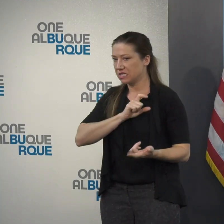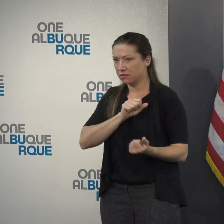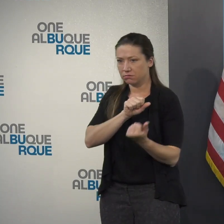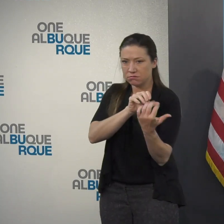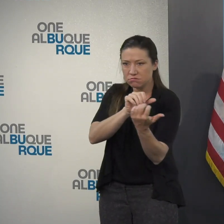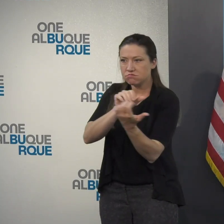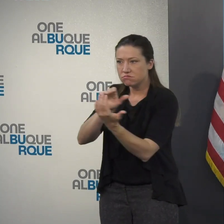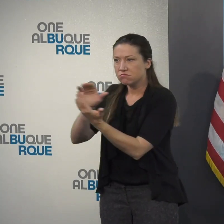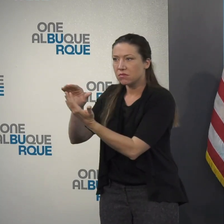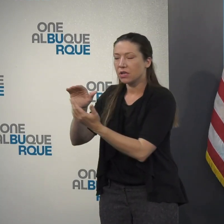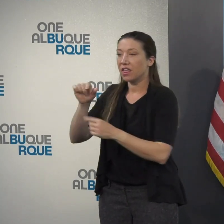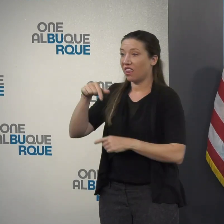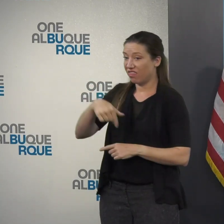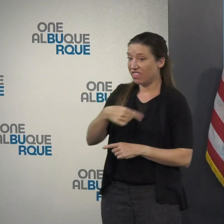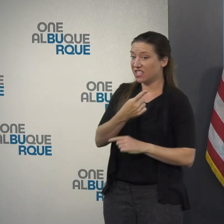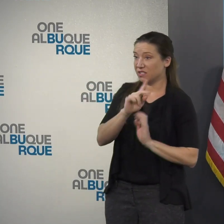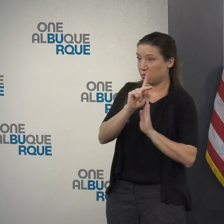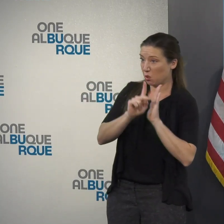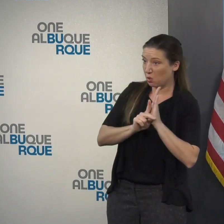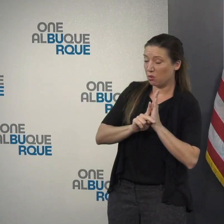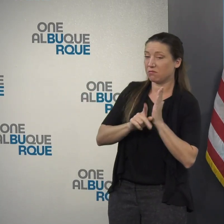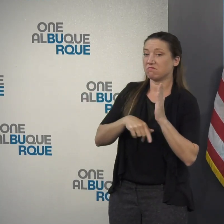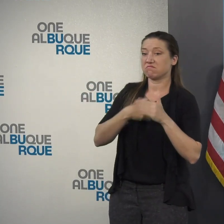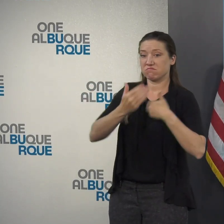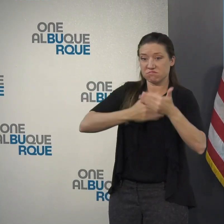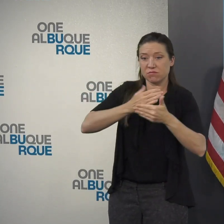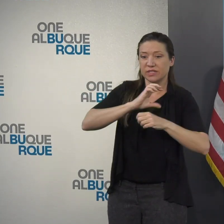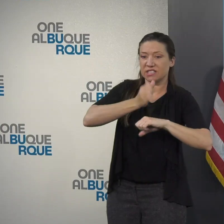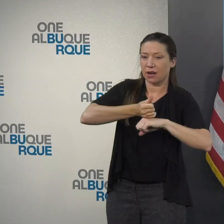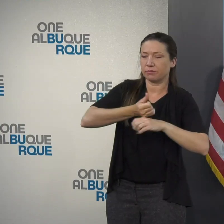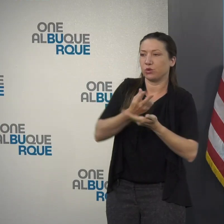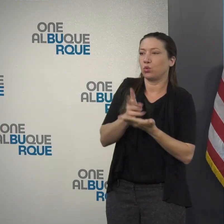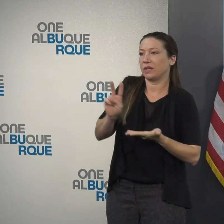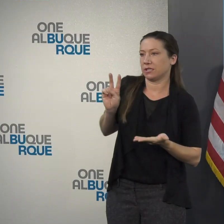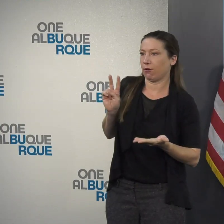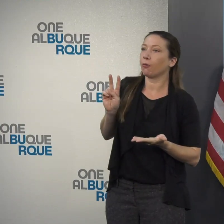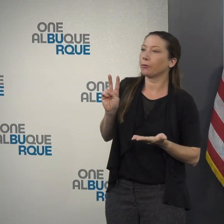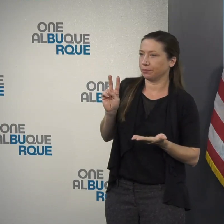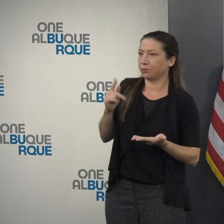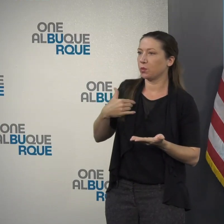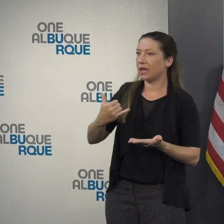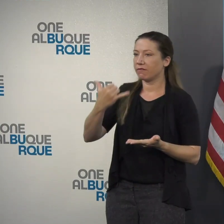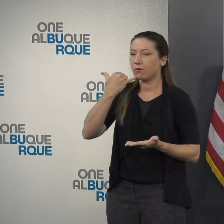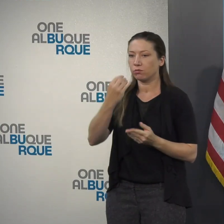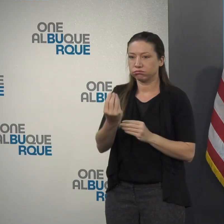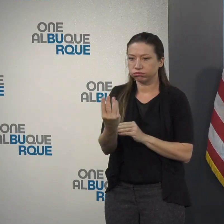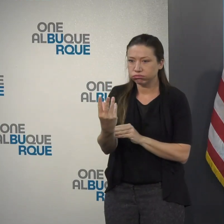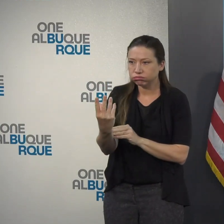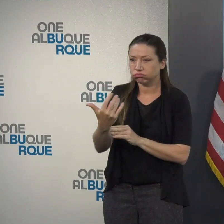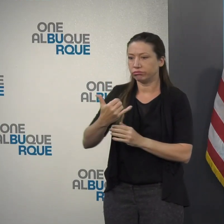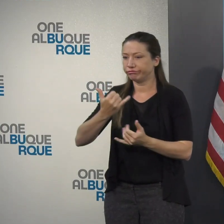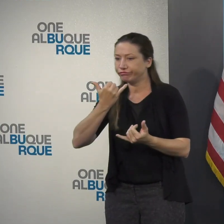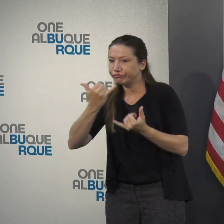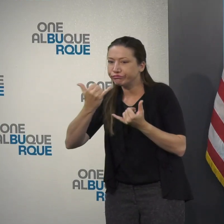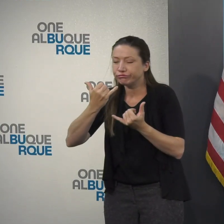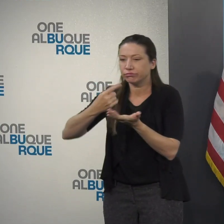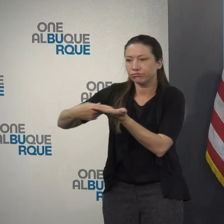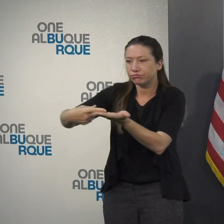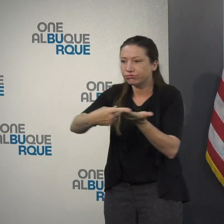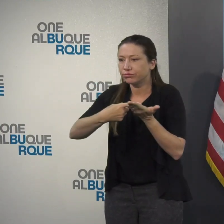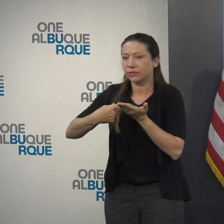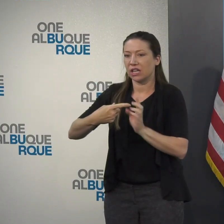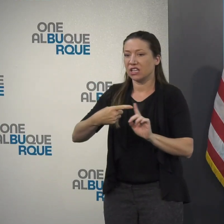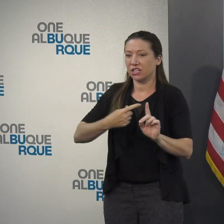ago, we were on a call with law enforcement, and I know the chief was bringing up, hey, we've got to get ahead of what's